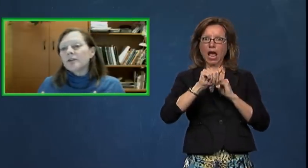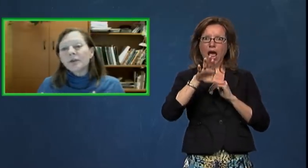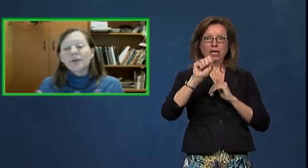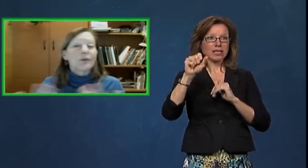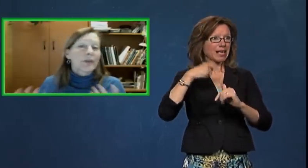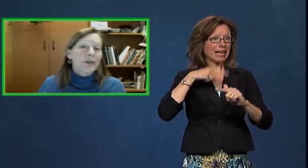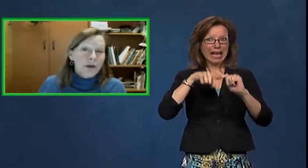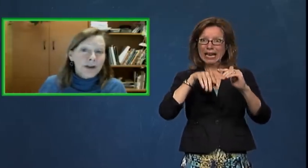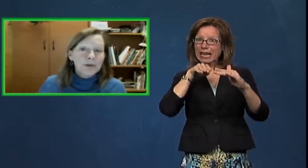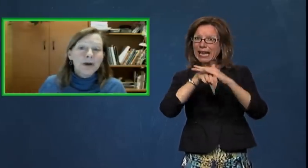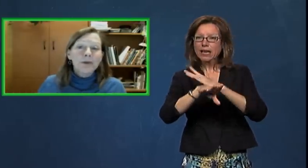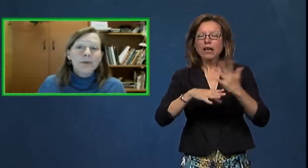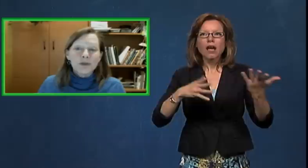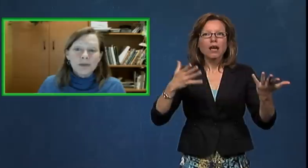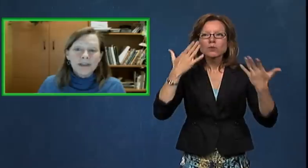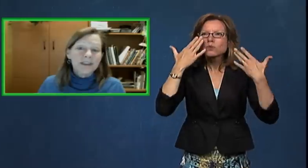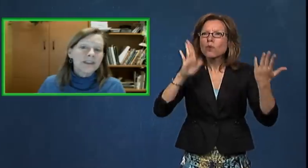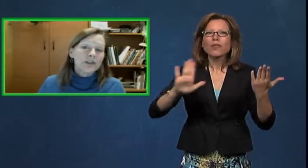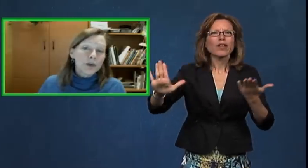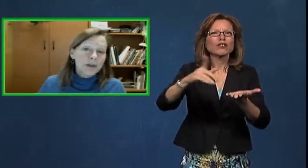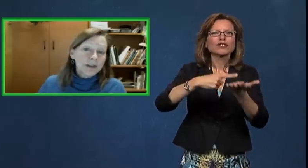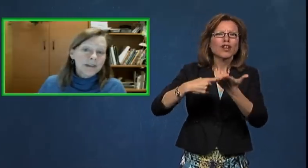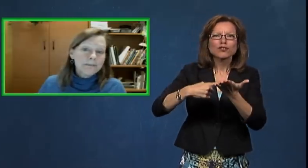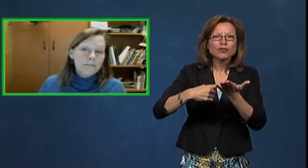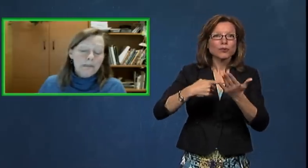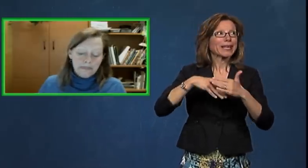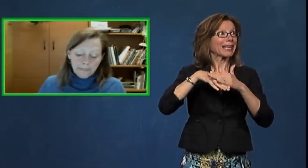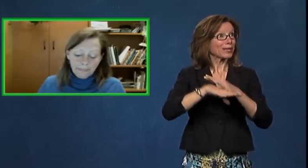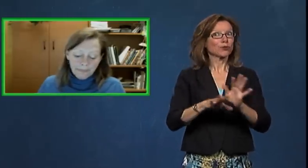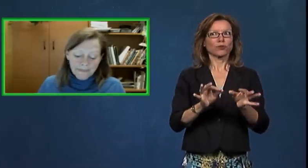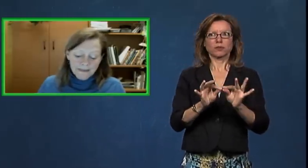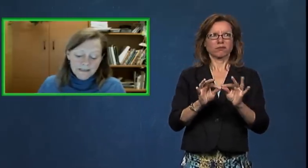you don't know what they're talking about when you begin interpreting.